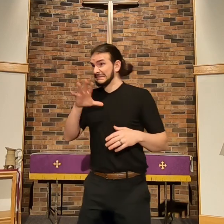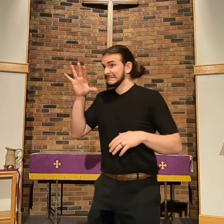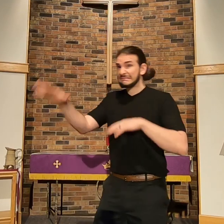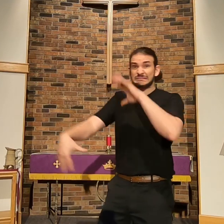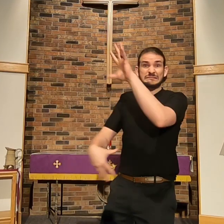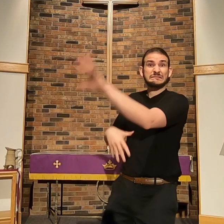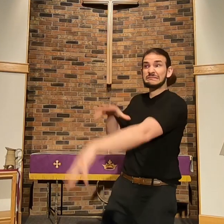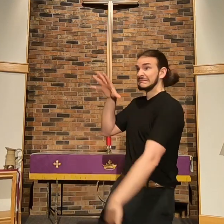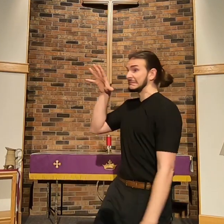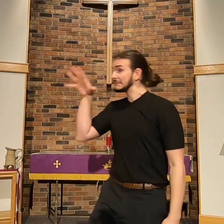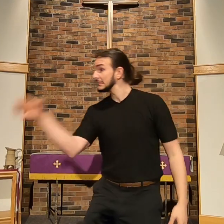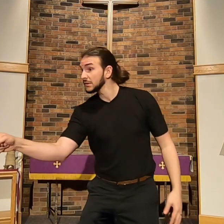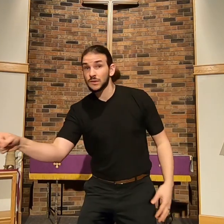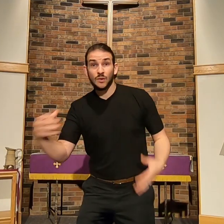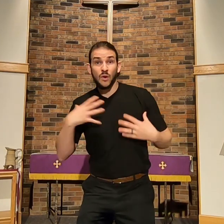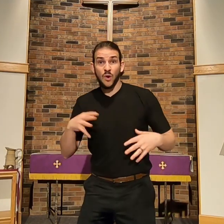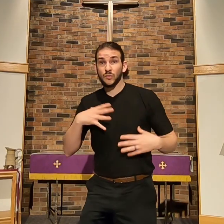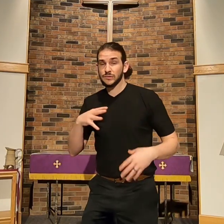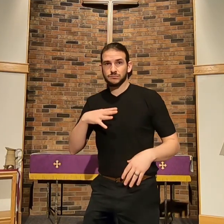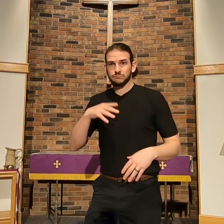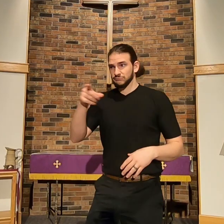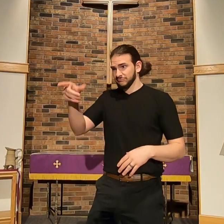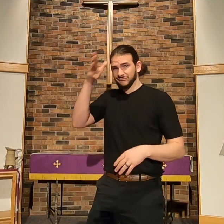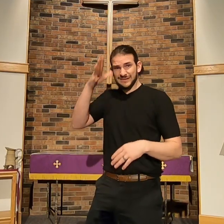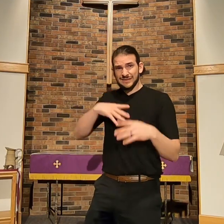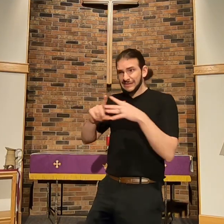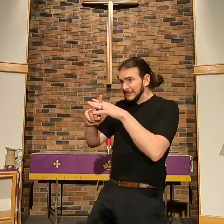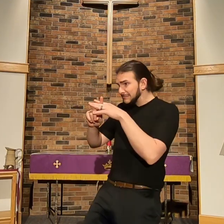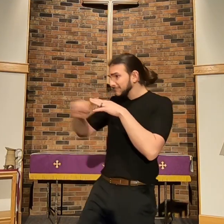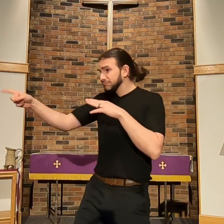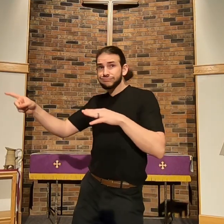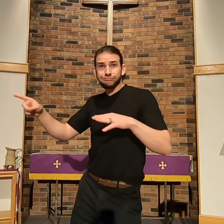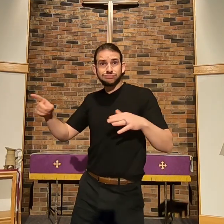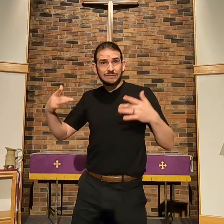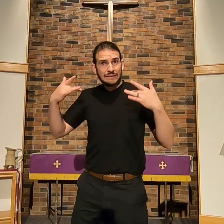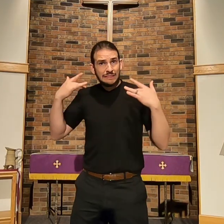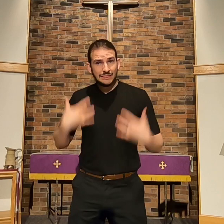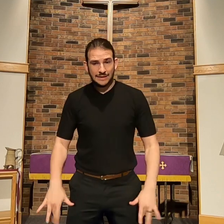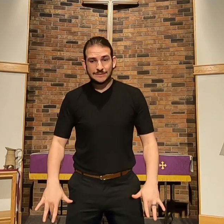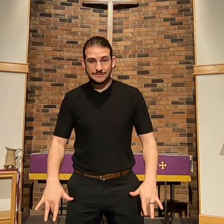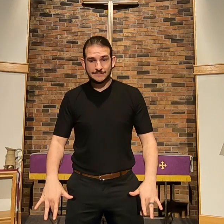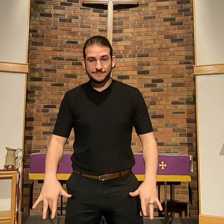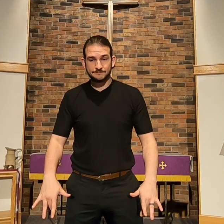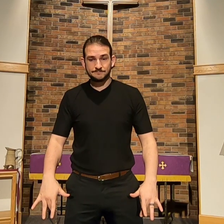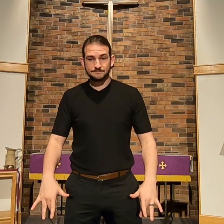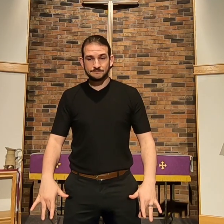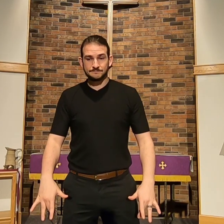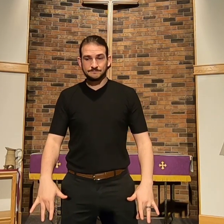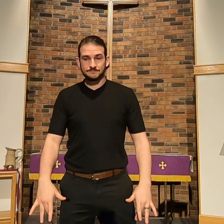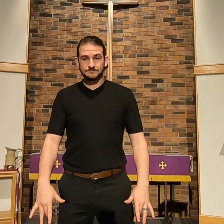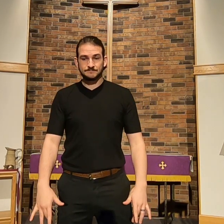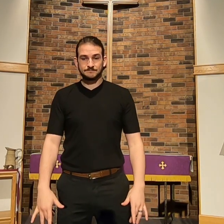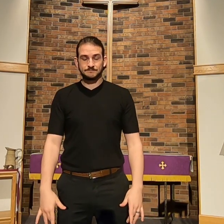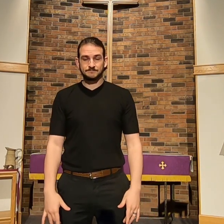And when the men grabbed him, he left the cloth behind and ran away naked.